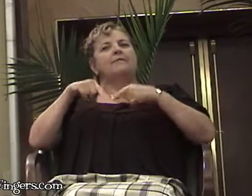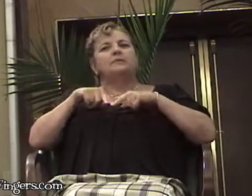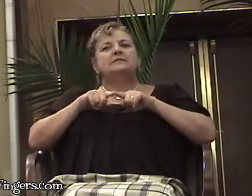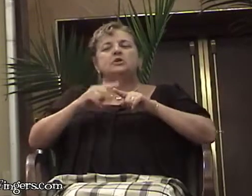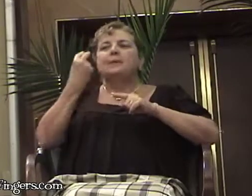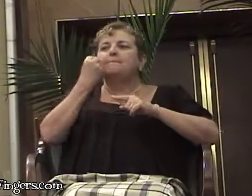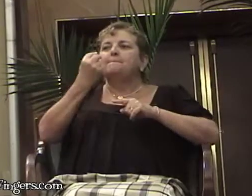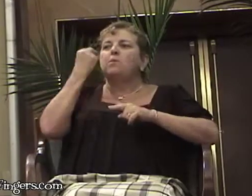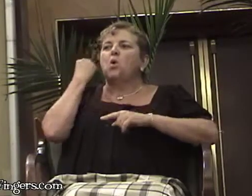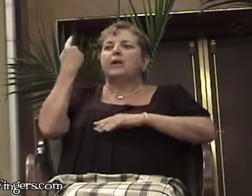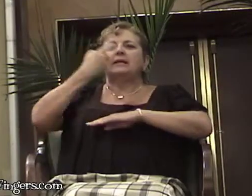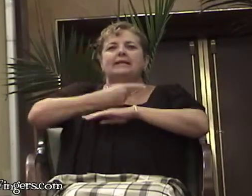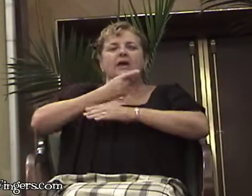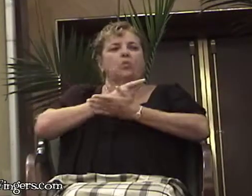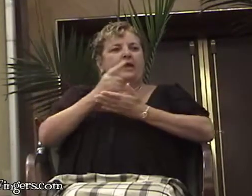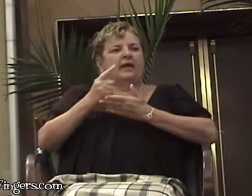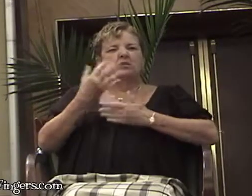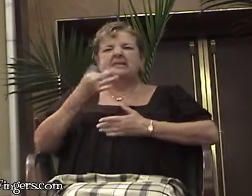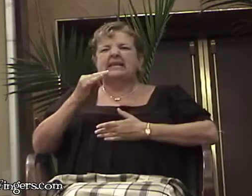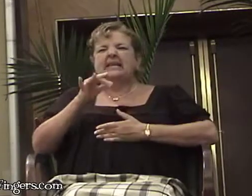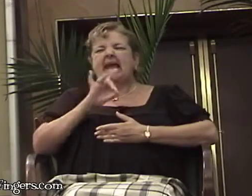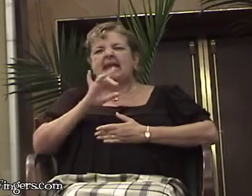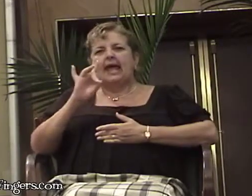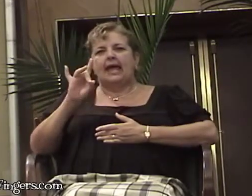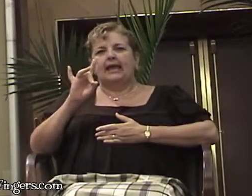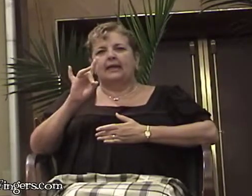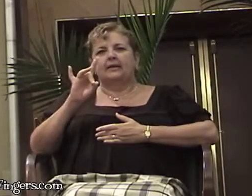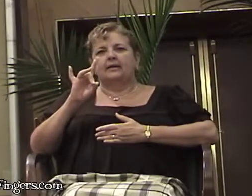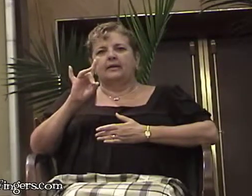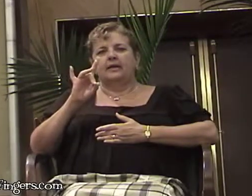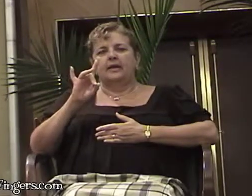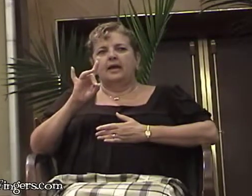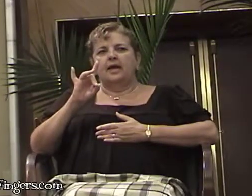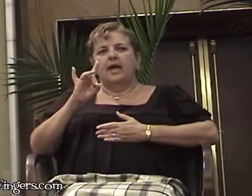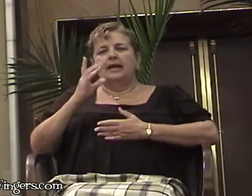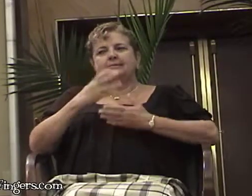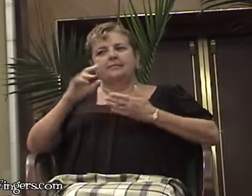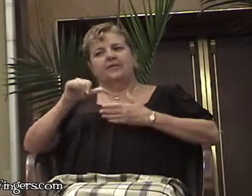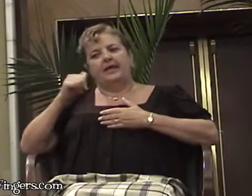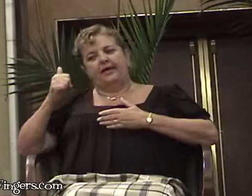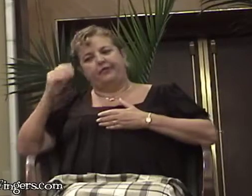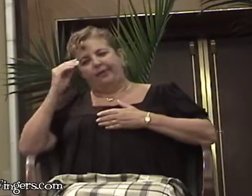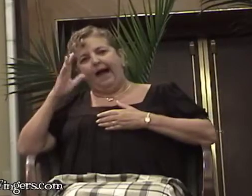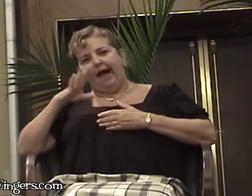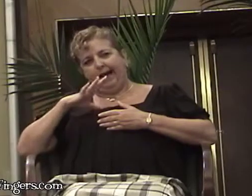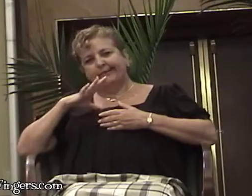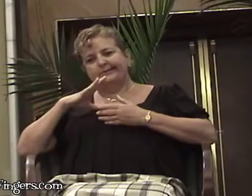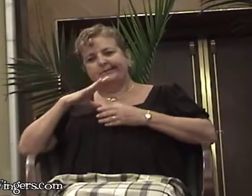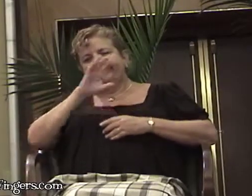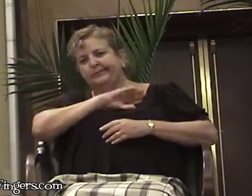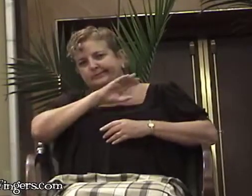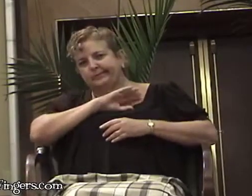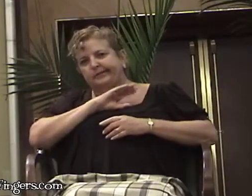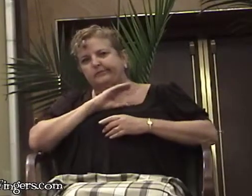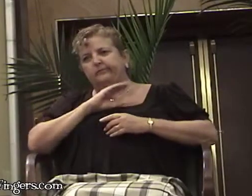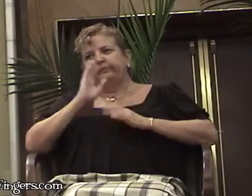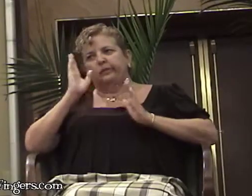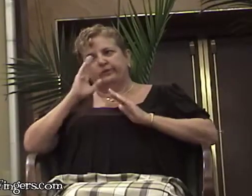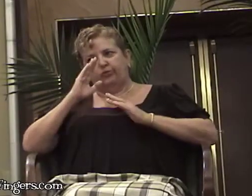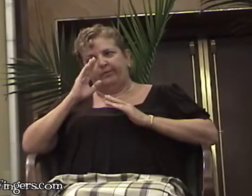we were in some trouble, so we went to a bar to get our story together. And one of the guys I was with decided that he was going to drive home, that God forbid to take care of some